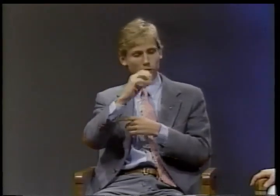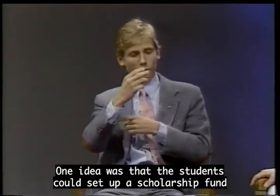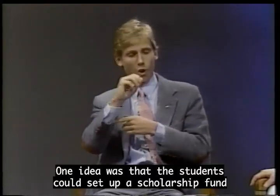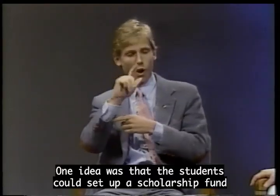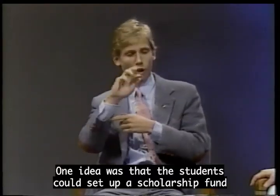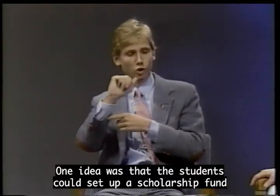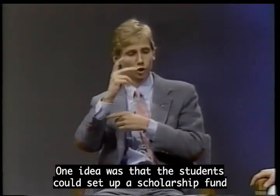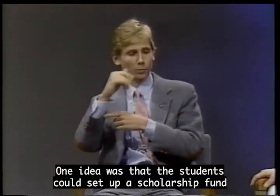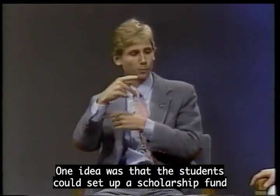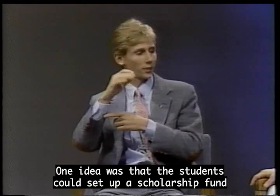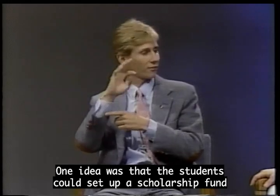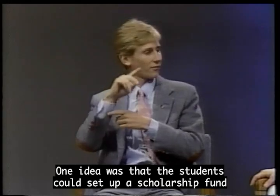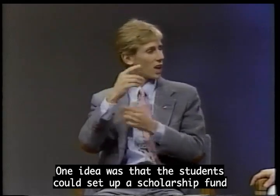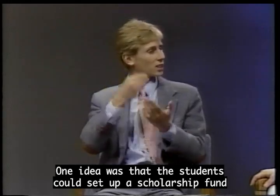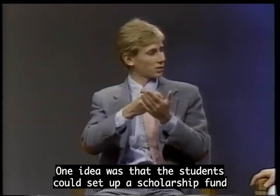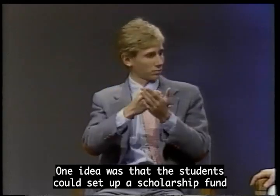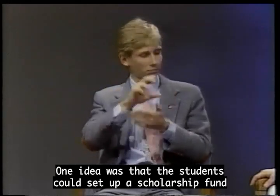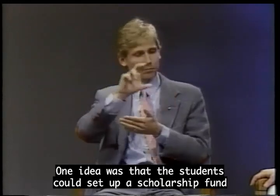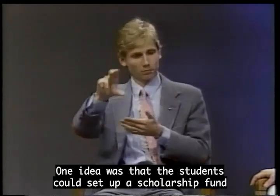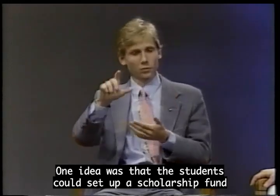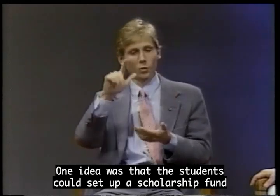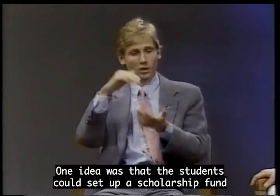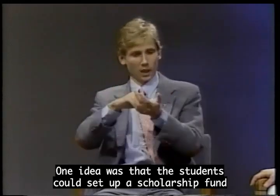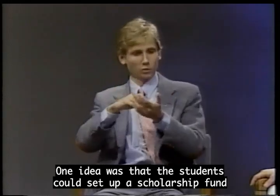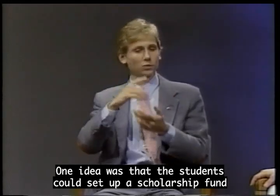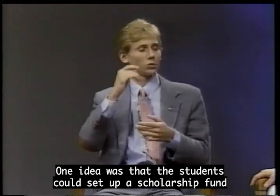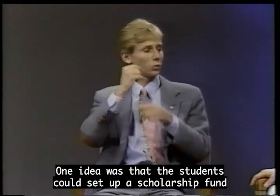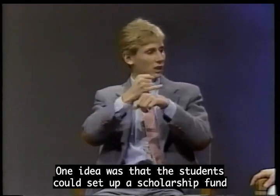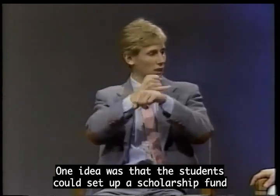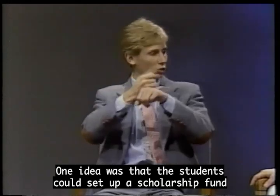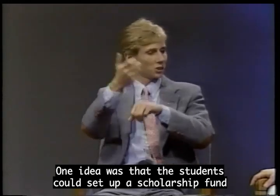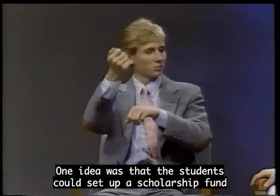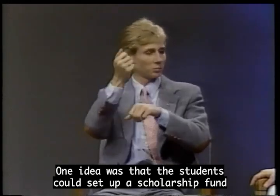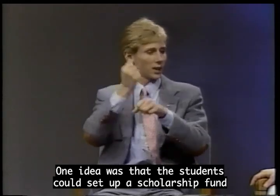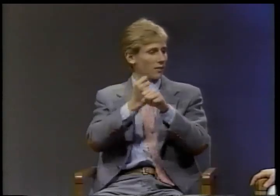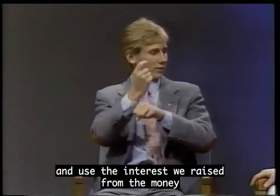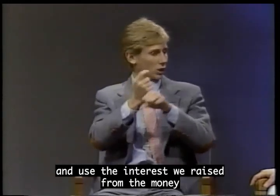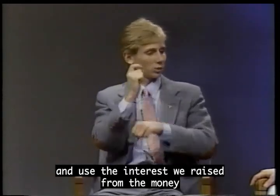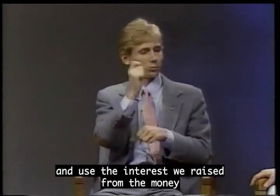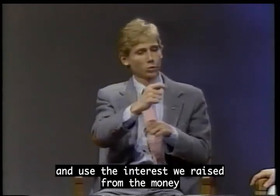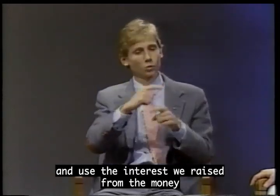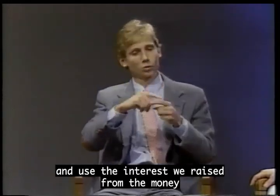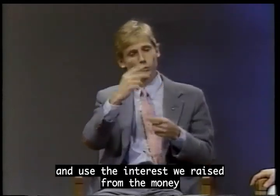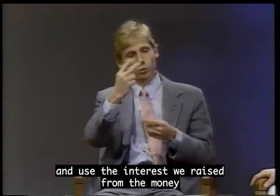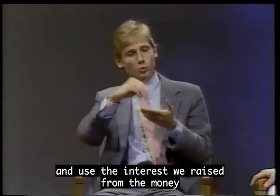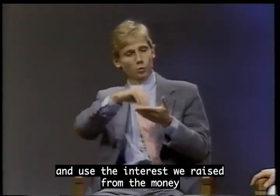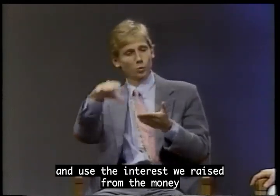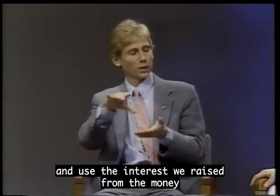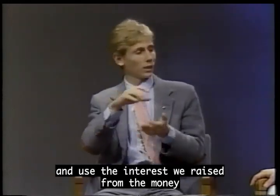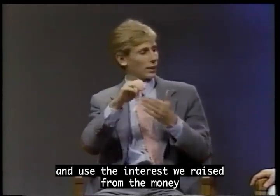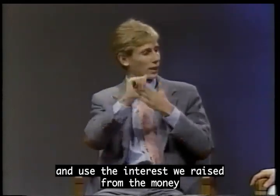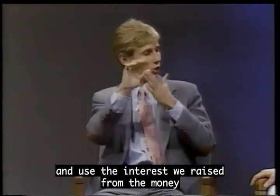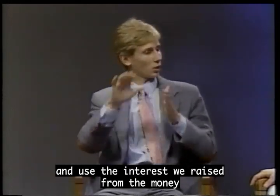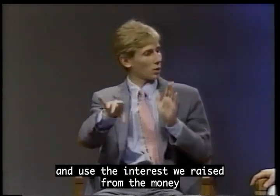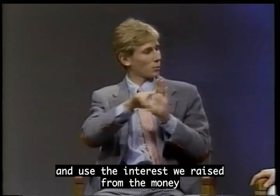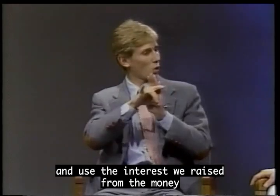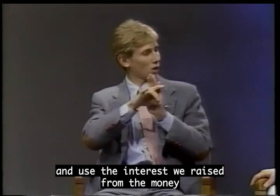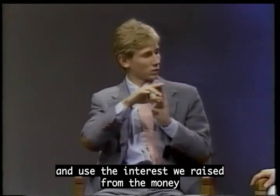One idea was that the students could set up a scholarship fund and use the interest we raise from the